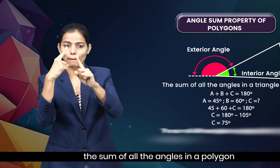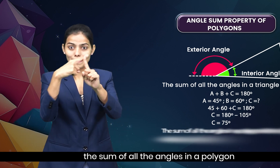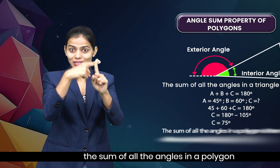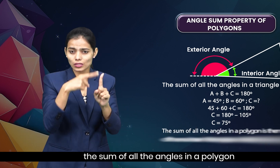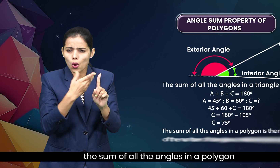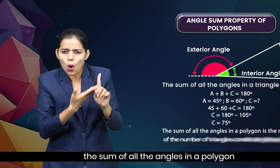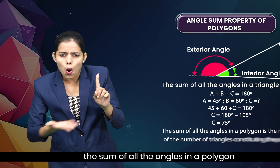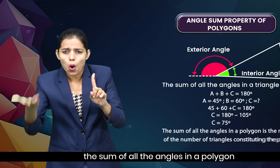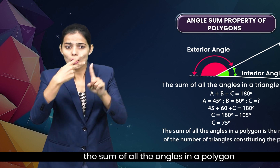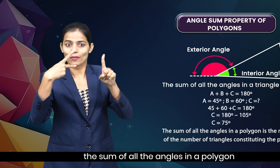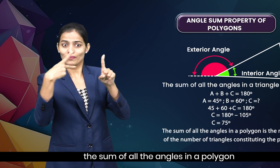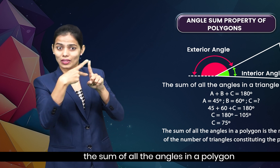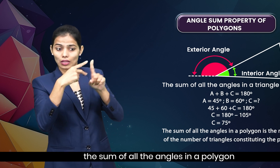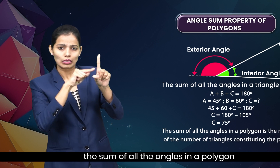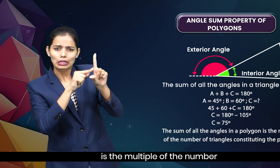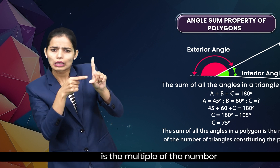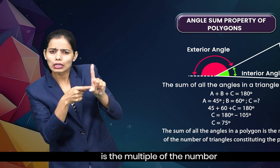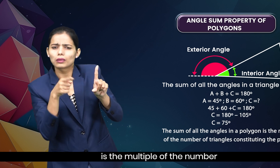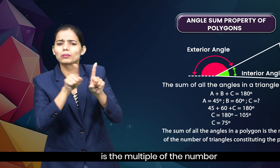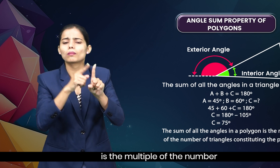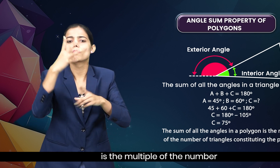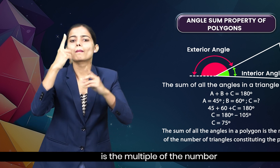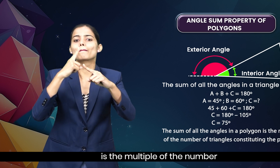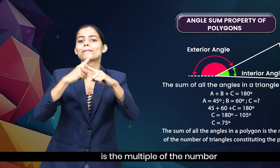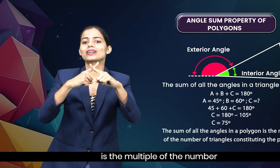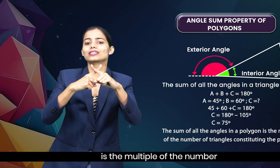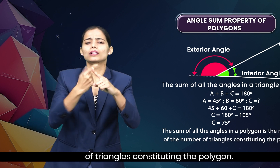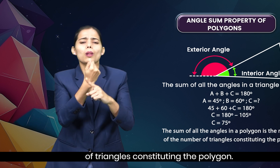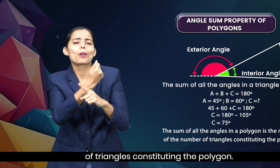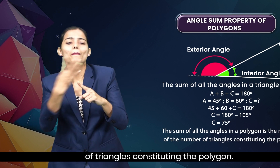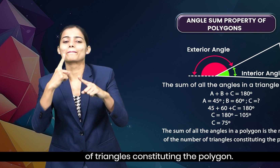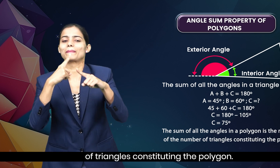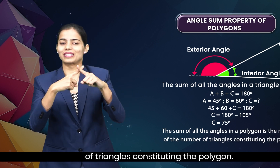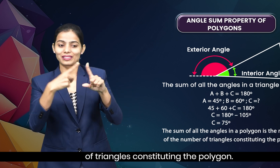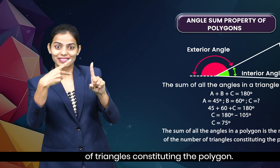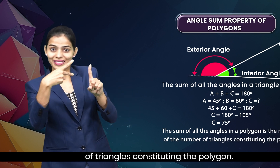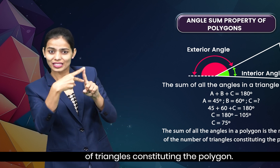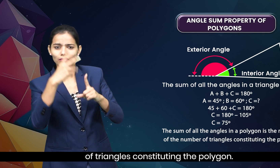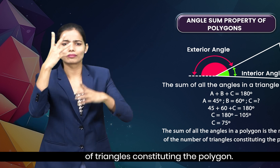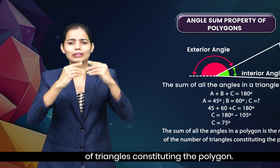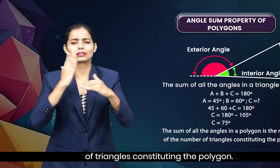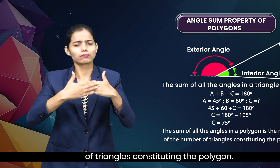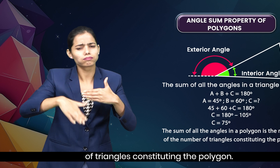all the angles in a polygon is the multiple of the number of a triangles constituting the